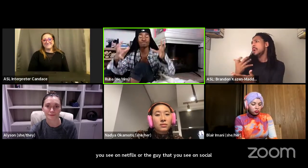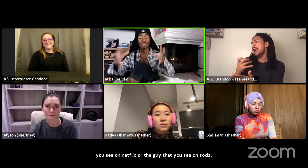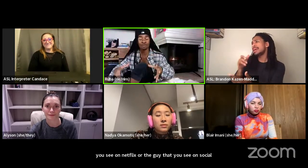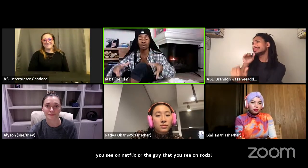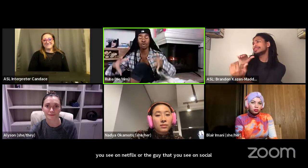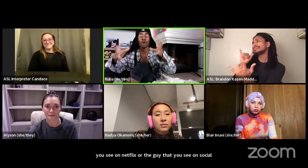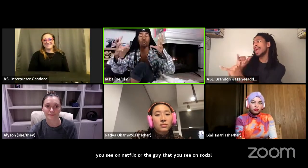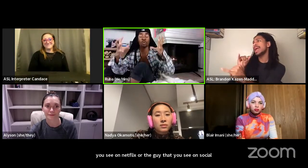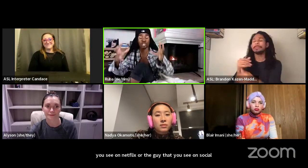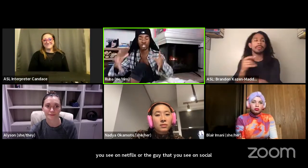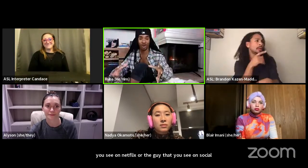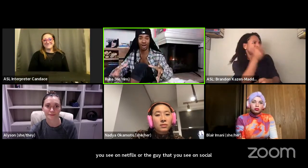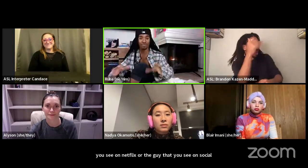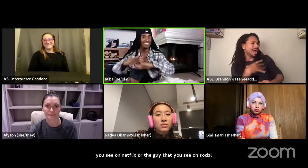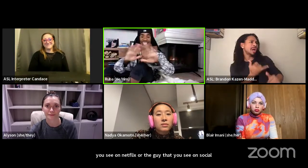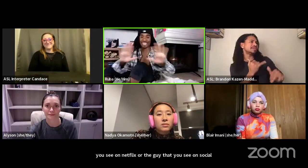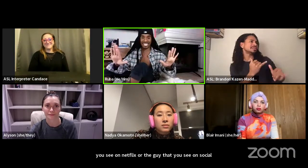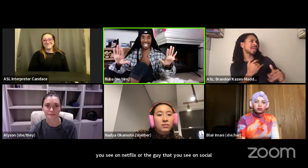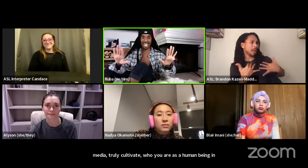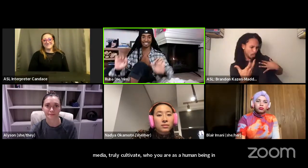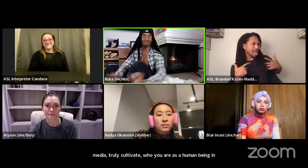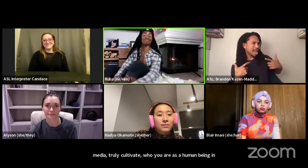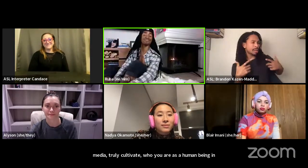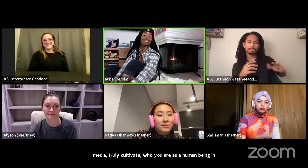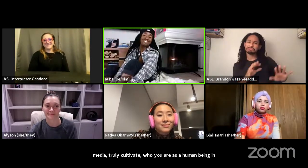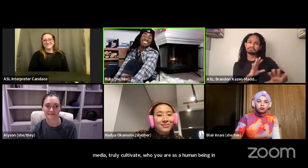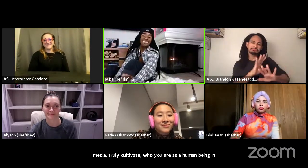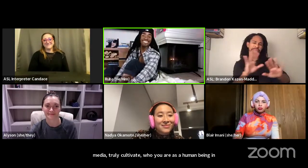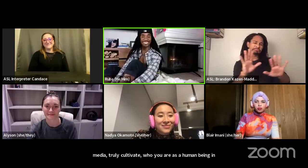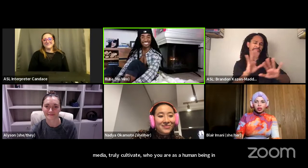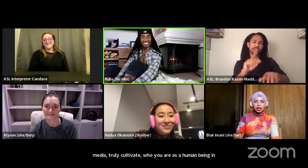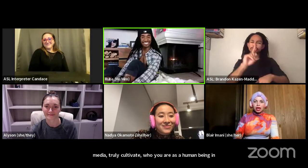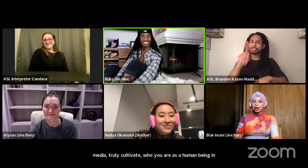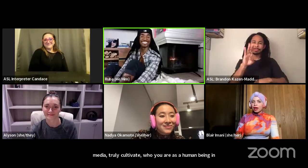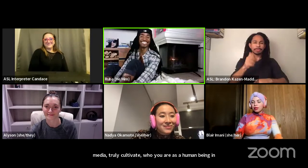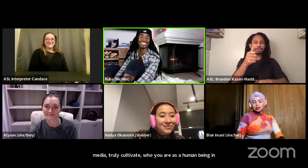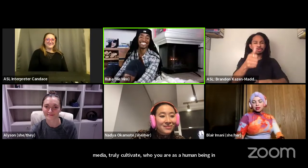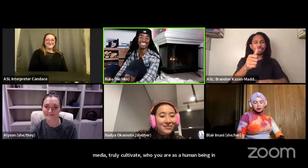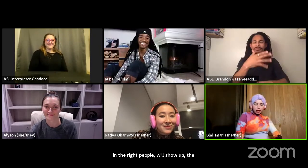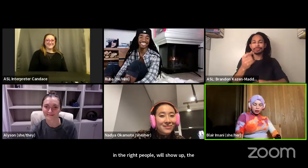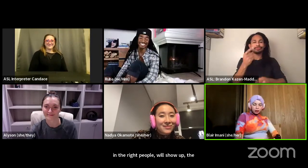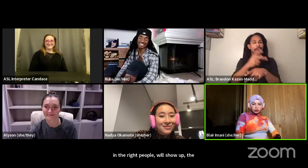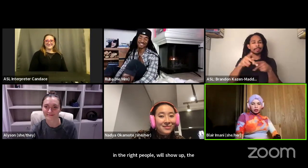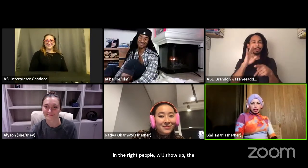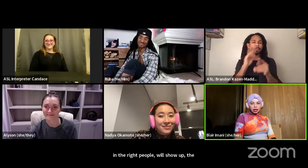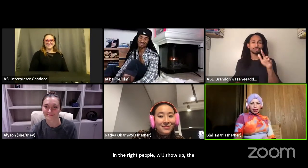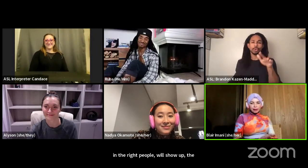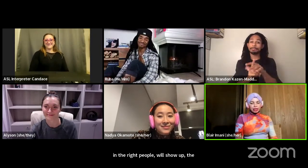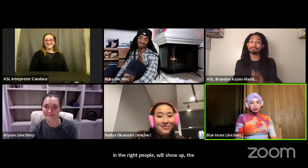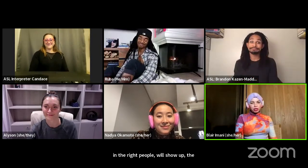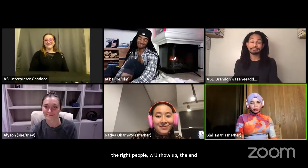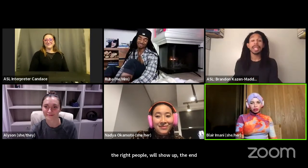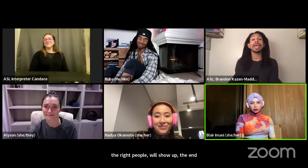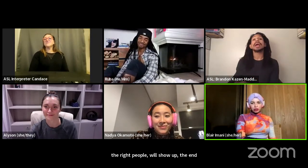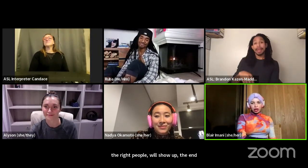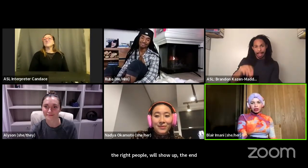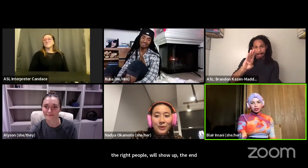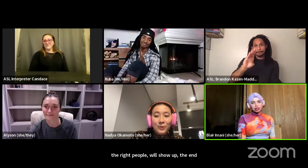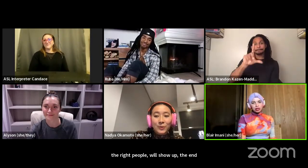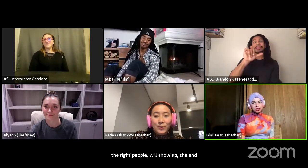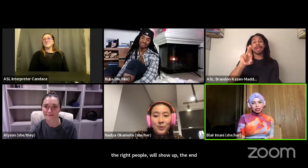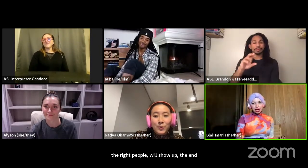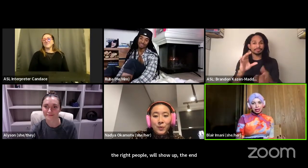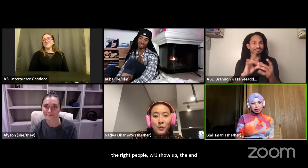right people will show up. The end. And this is Blair briefly. I was able to work